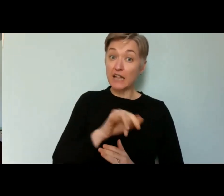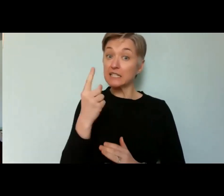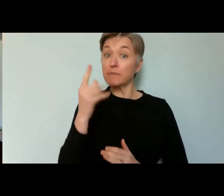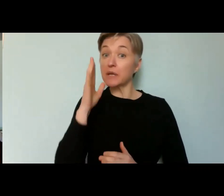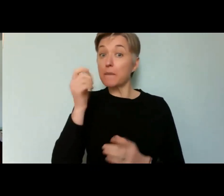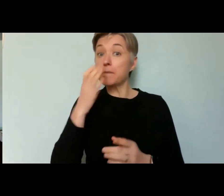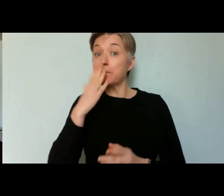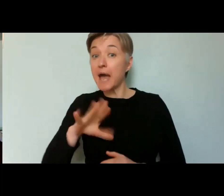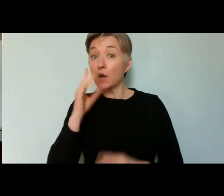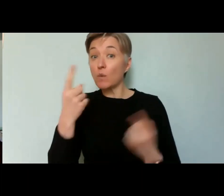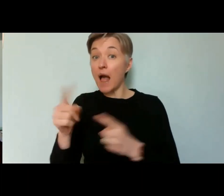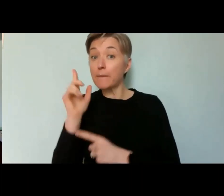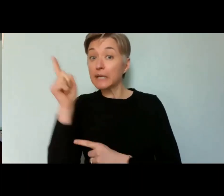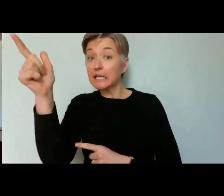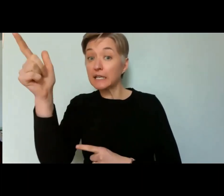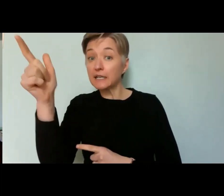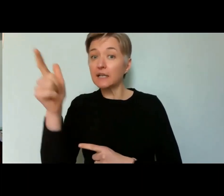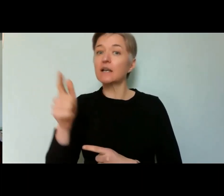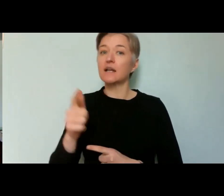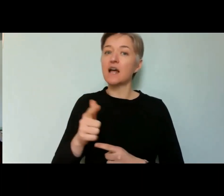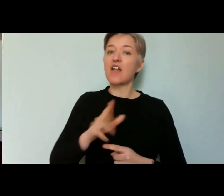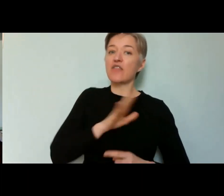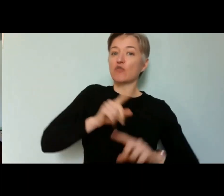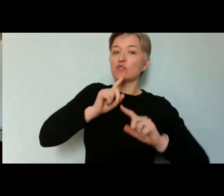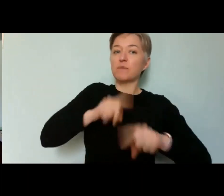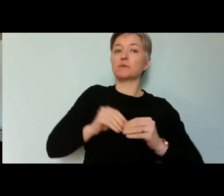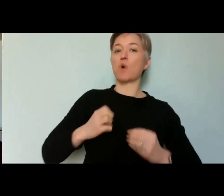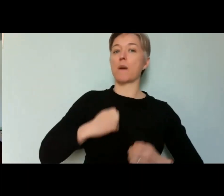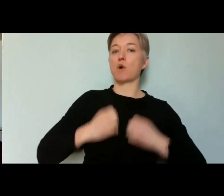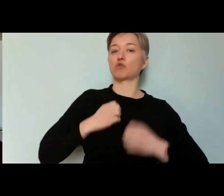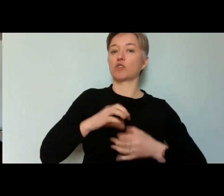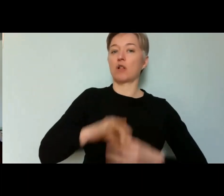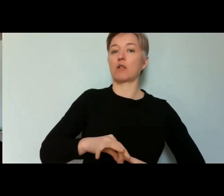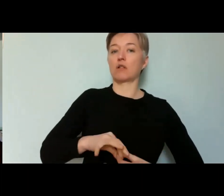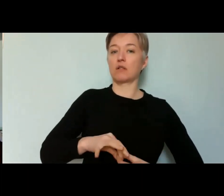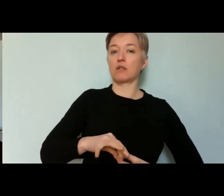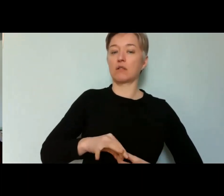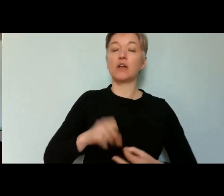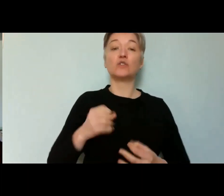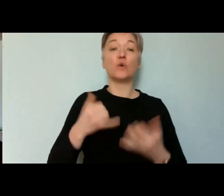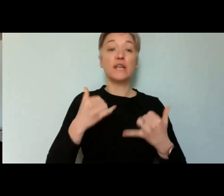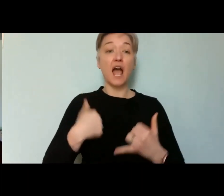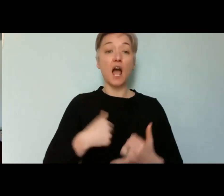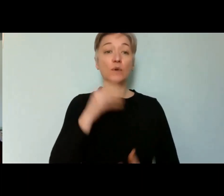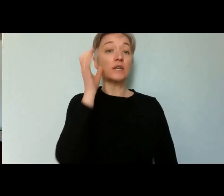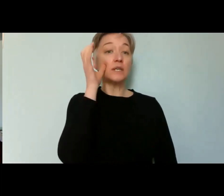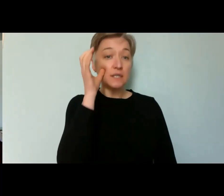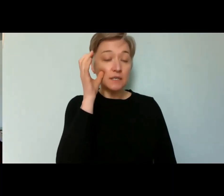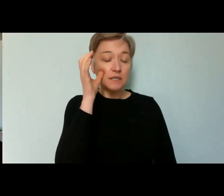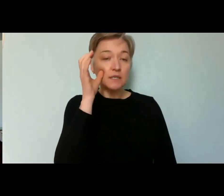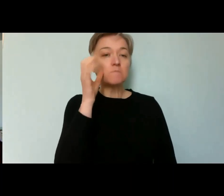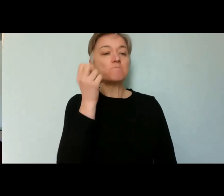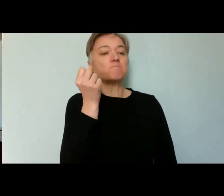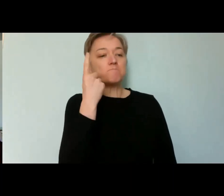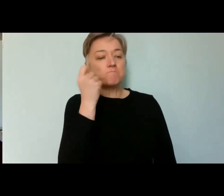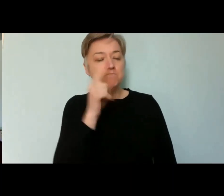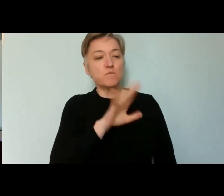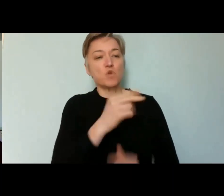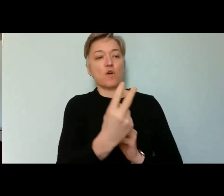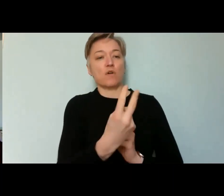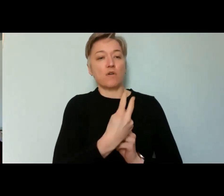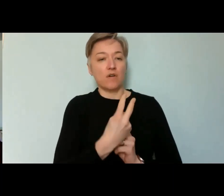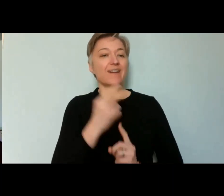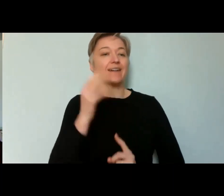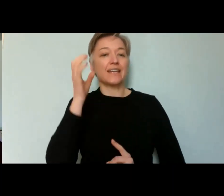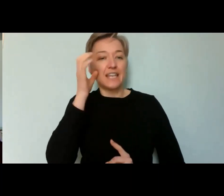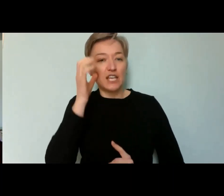your response is more an emotional one. So in listening to people, we are able to hear what they have to say and to hear their